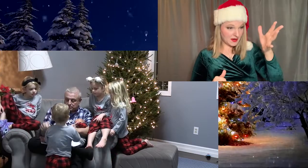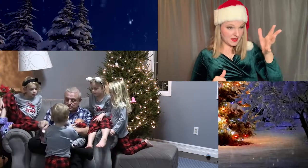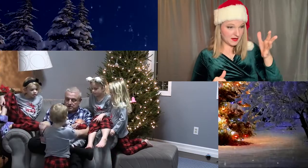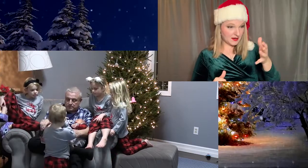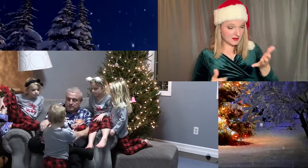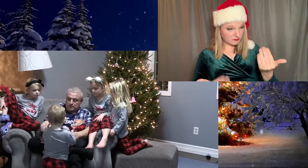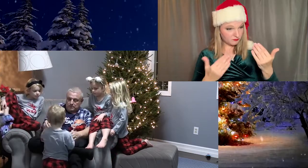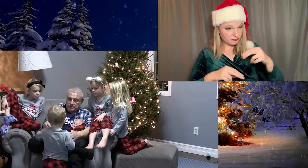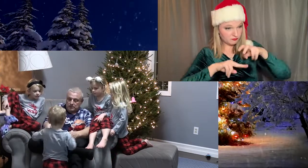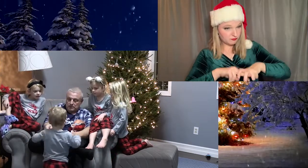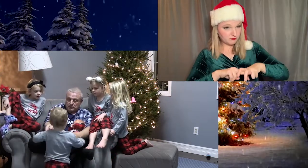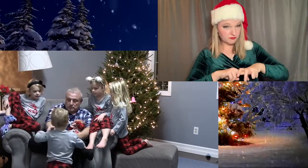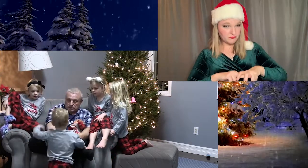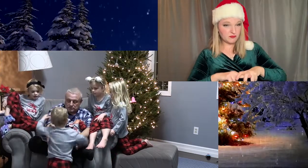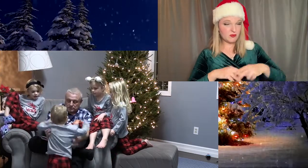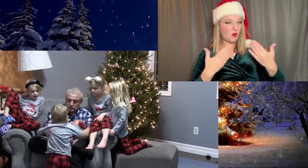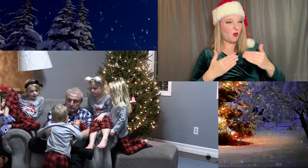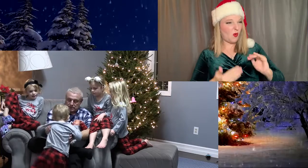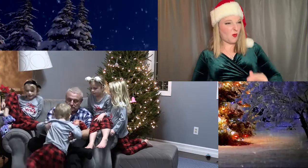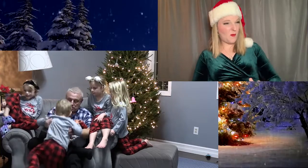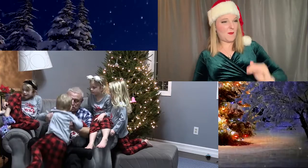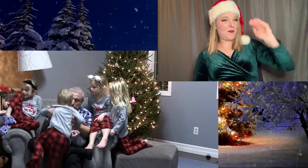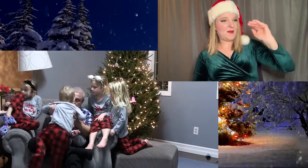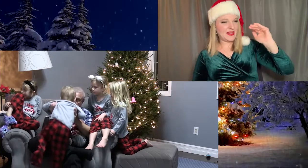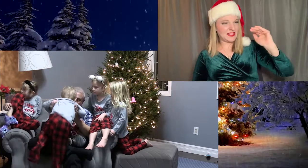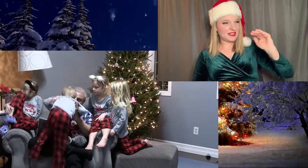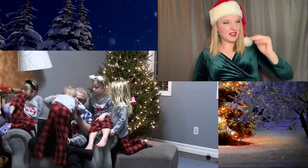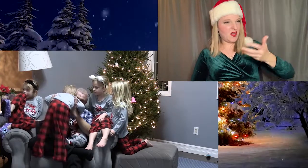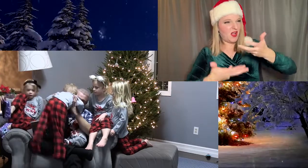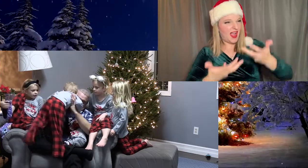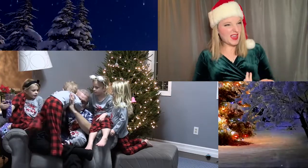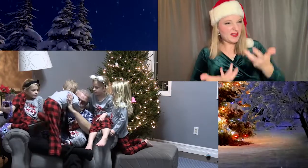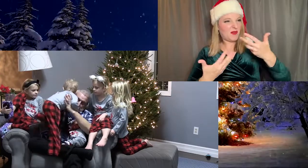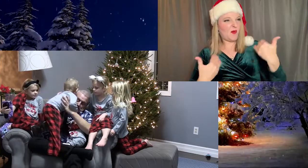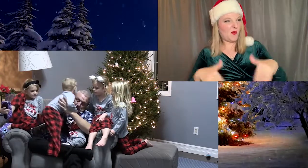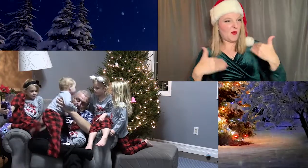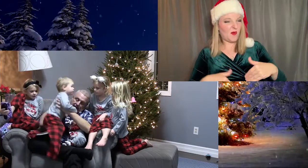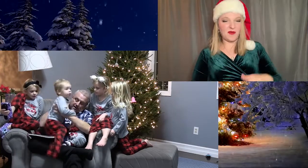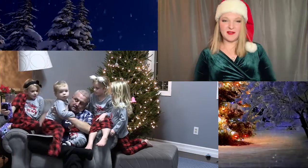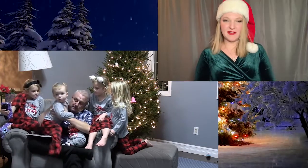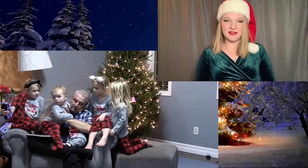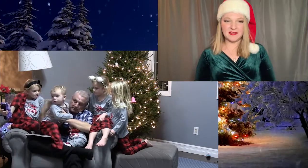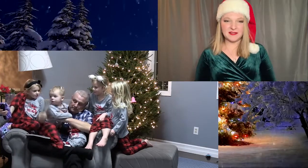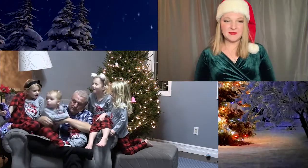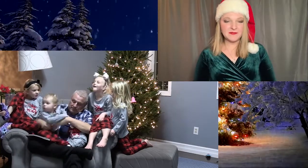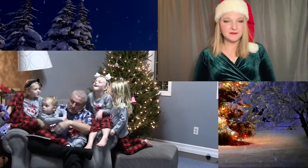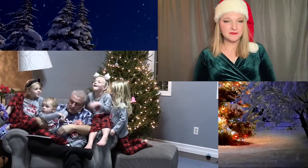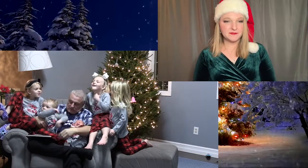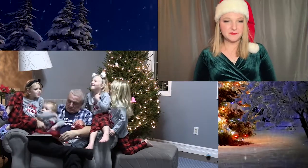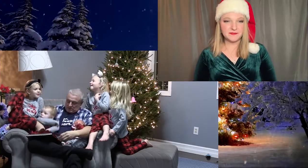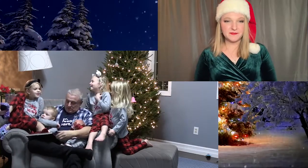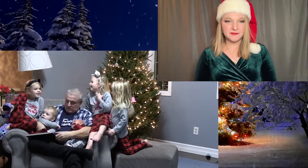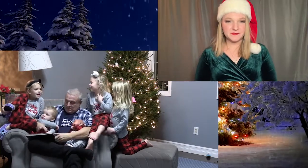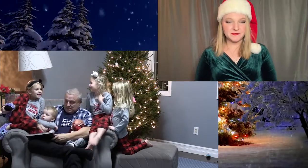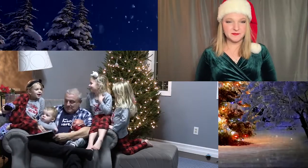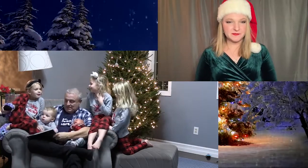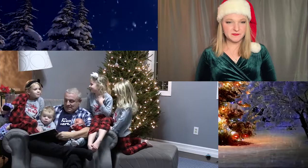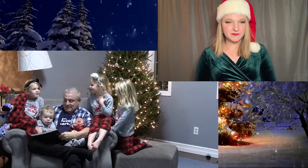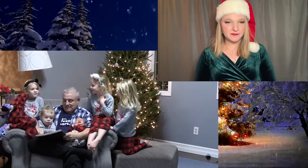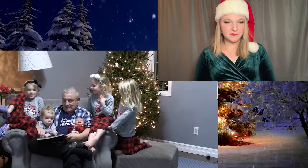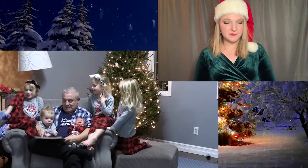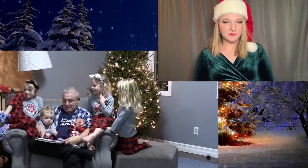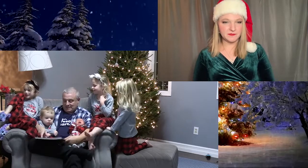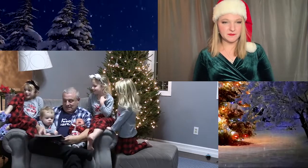come sit up with Grandpa? And we'll learn to skate. Oh, you are getting big, you little tank. Yes, sir. Say Dad